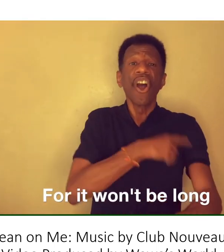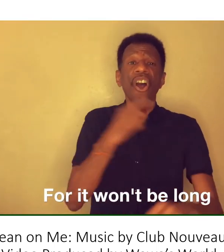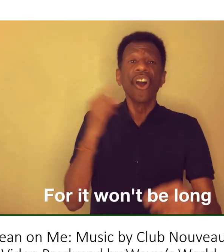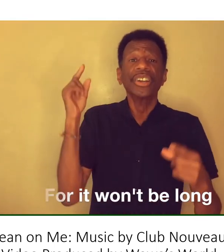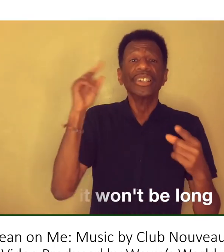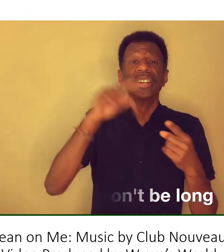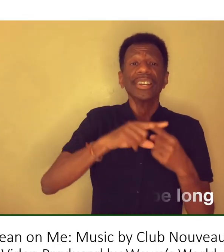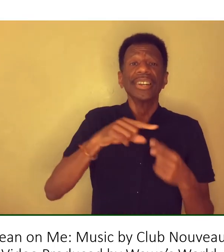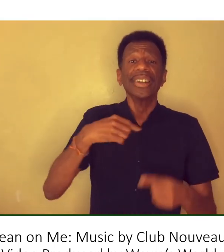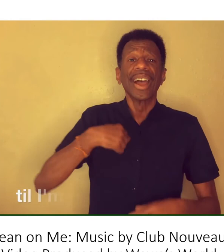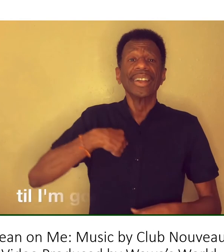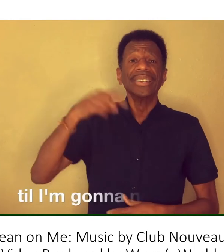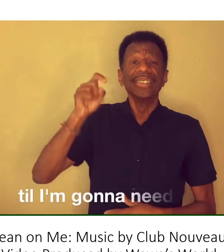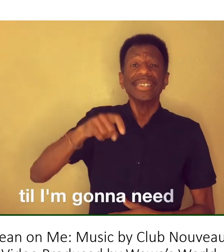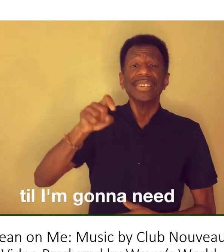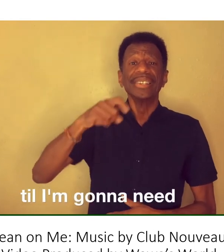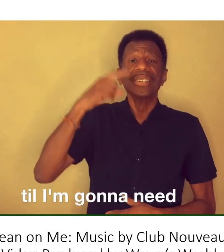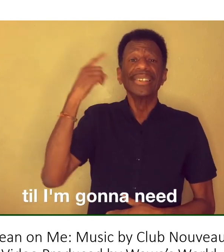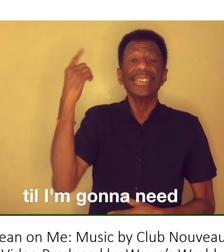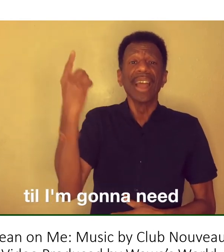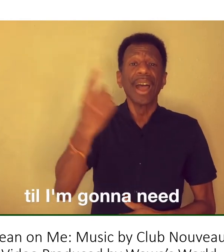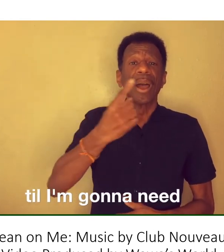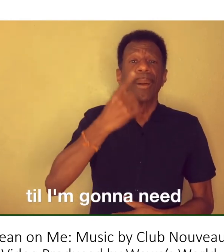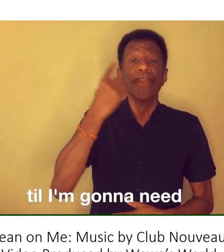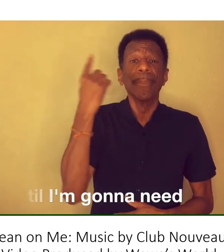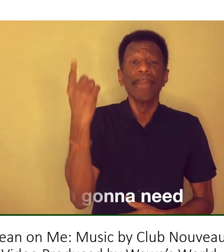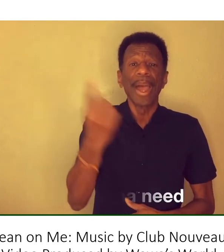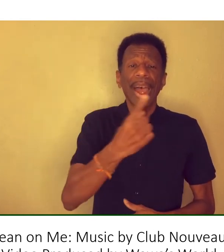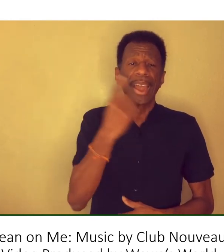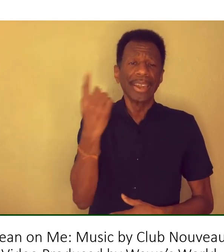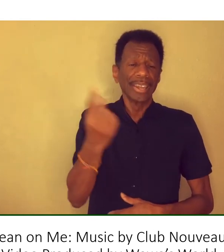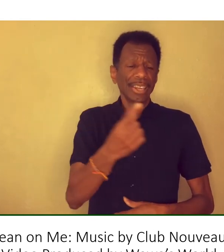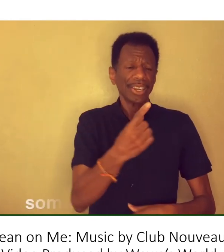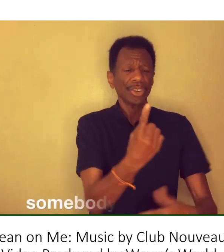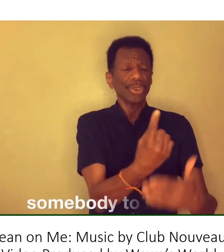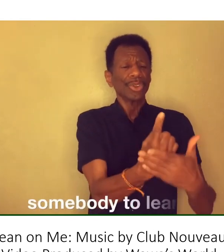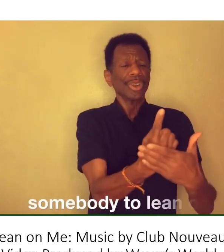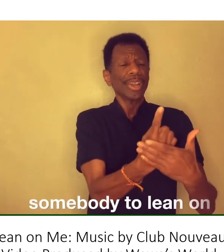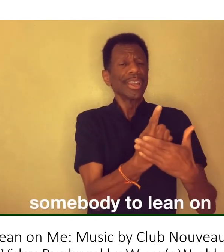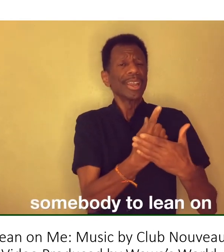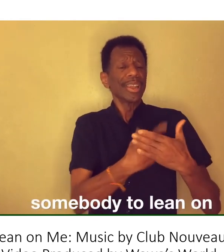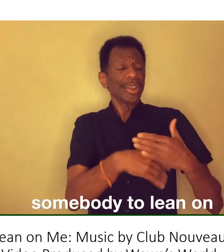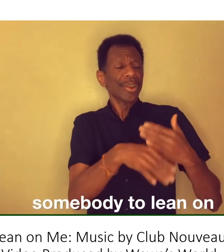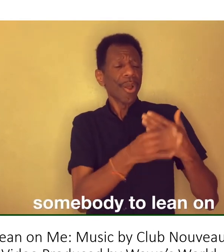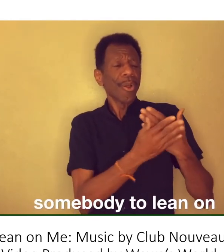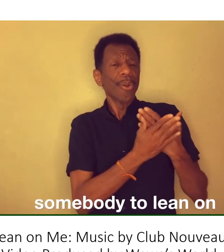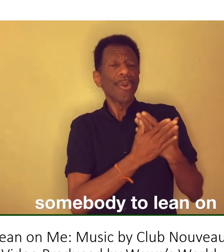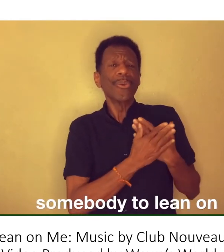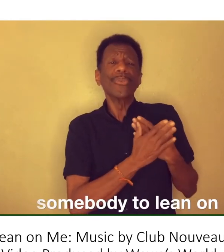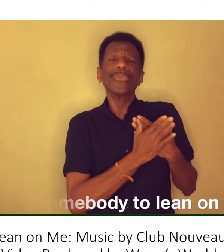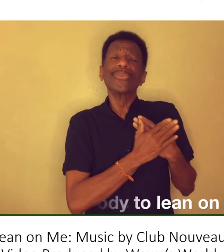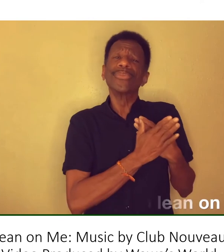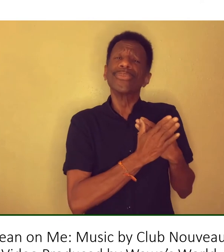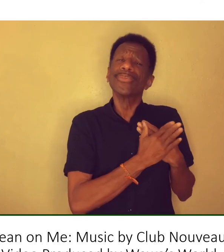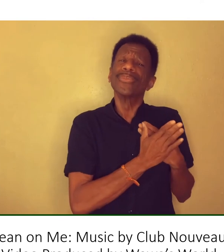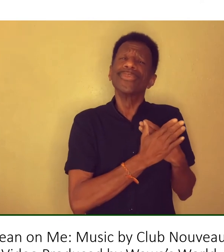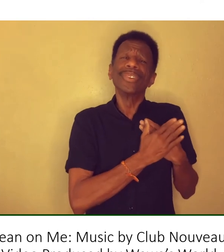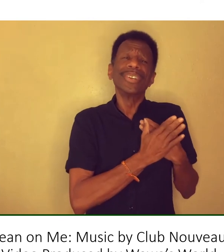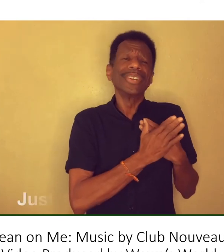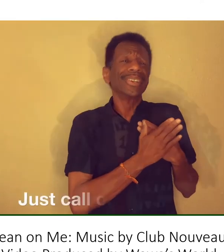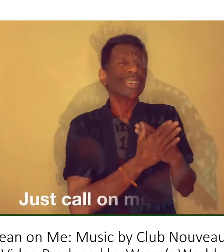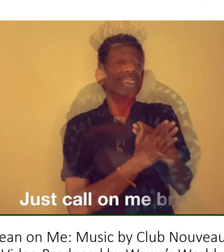be long, till I'm gonna need somebody to lean on.